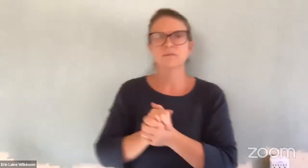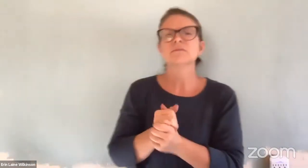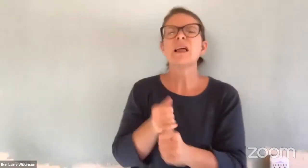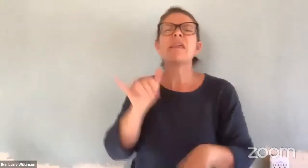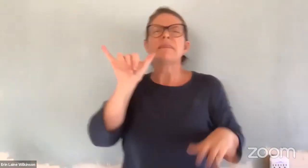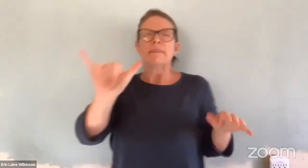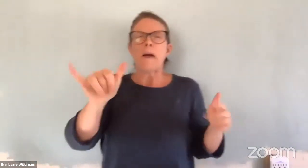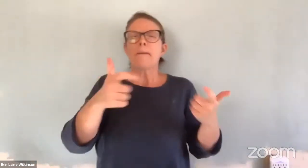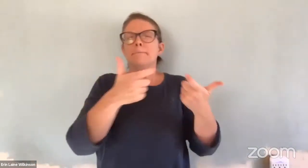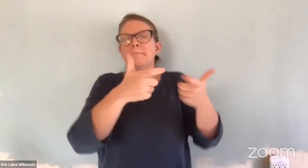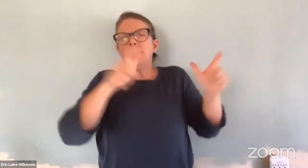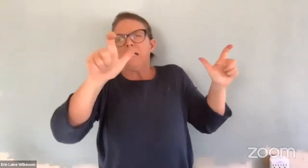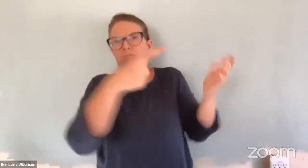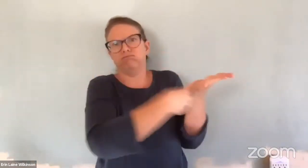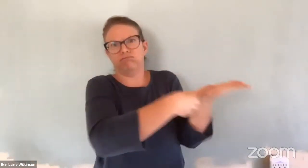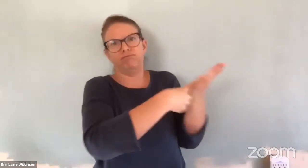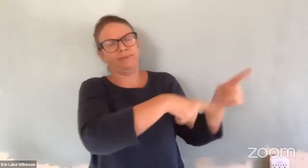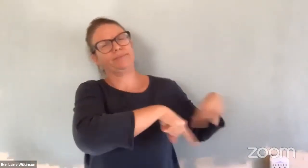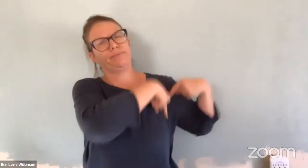evolve.